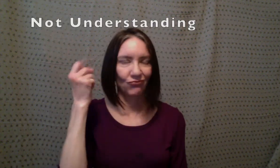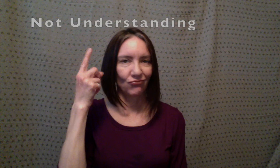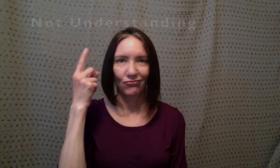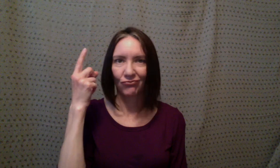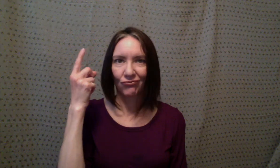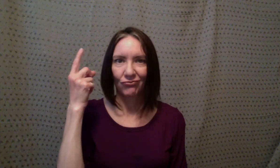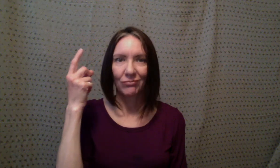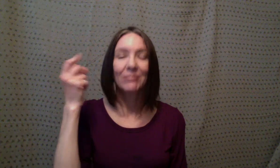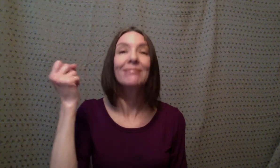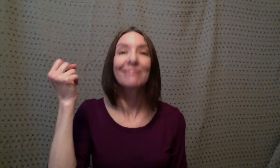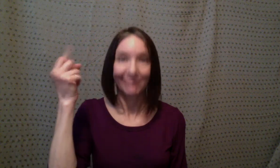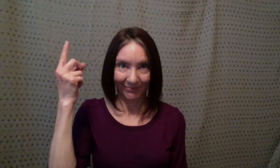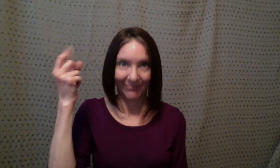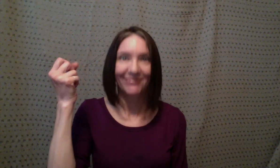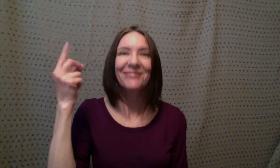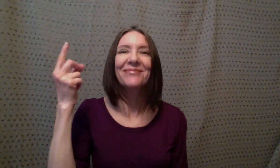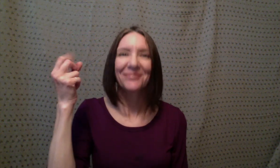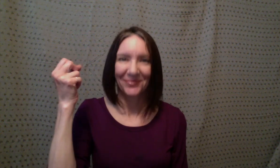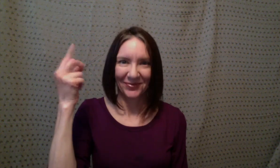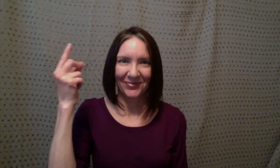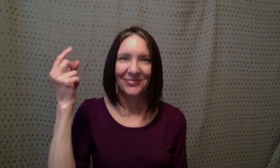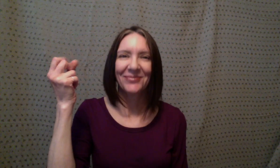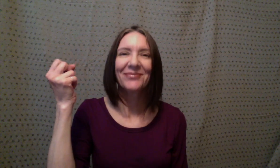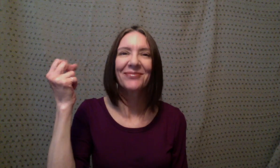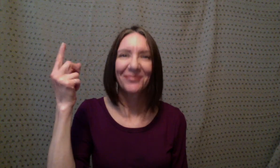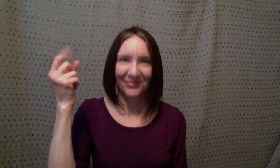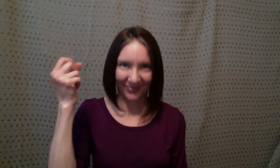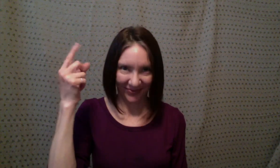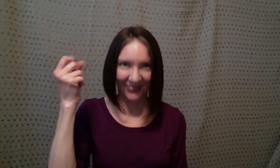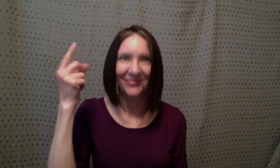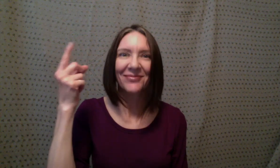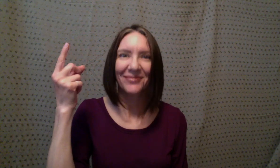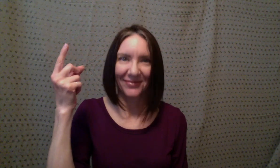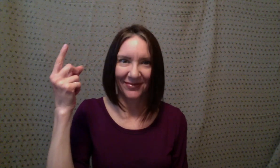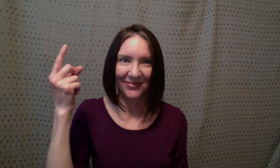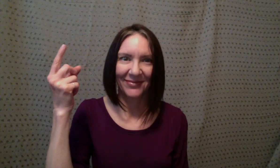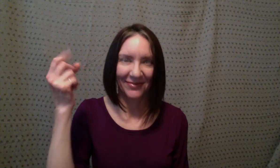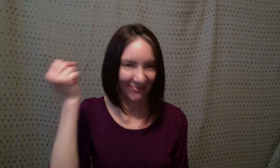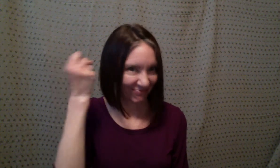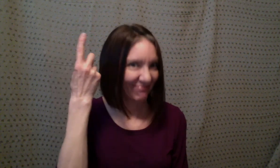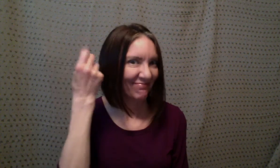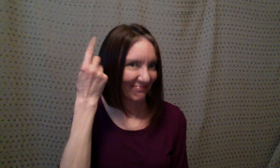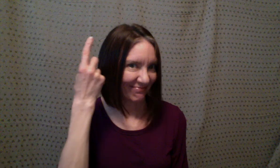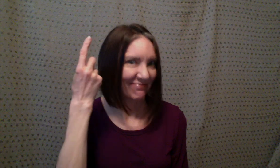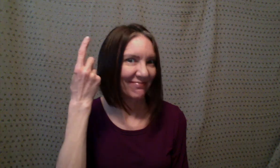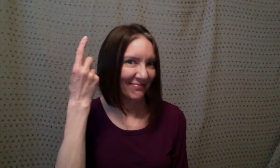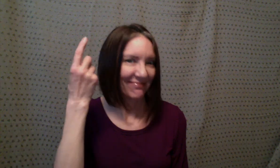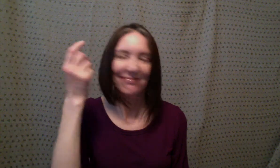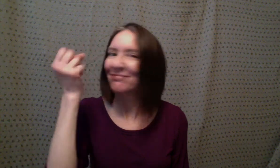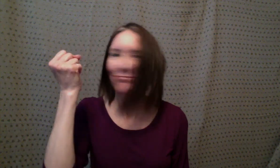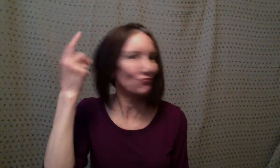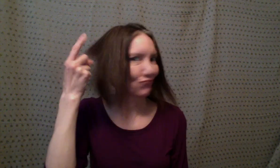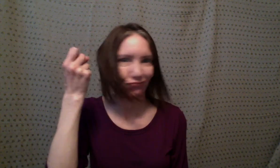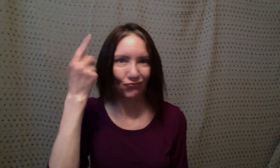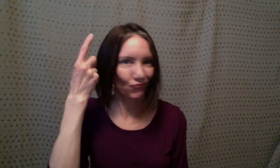understand sign. See how important the non-manual marker is to the meaning? Either you